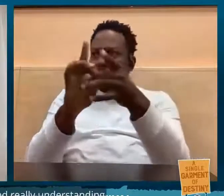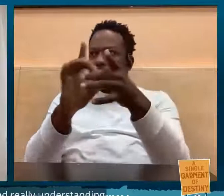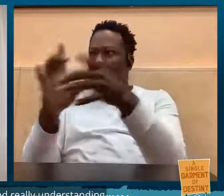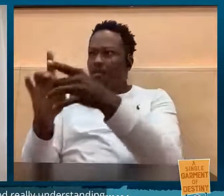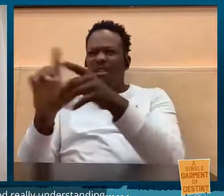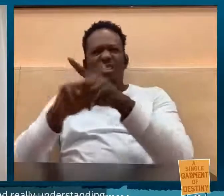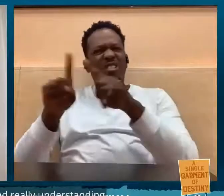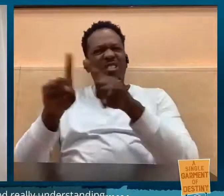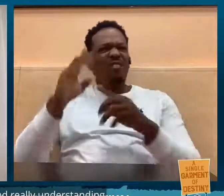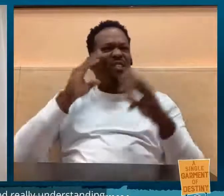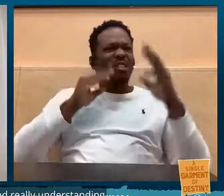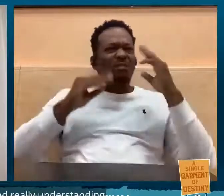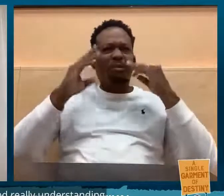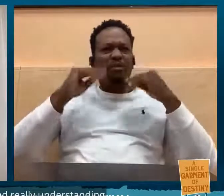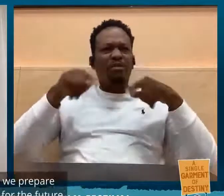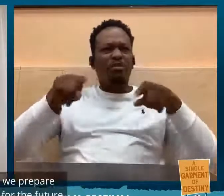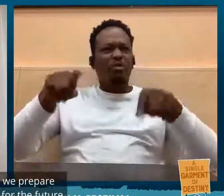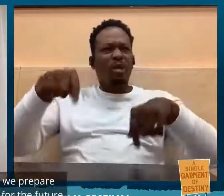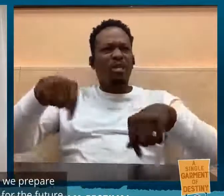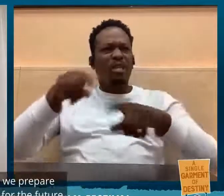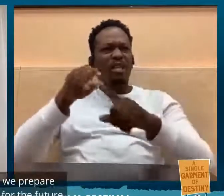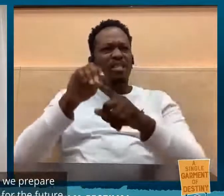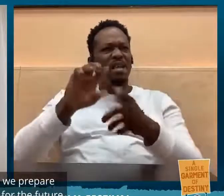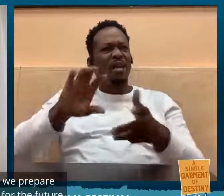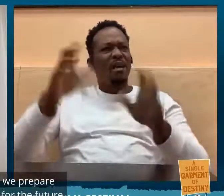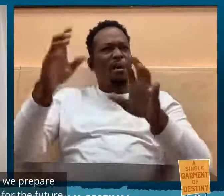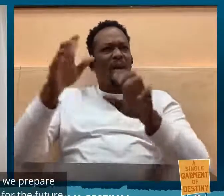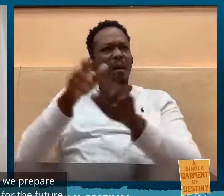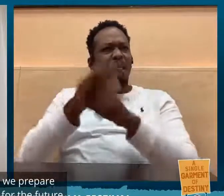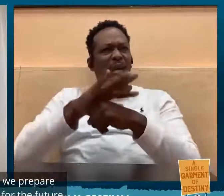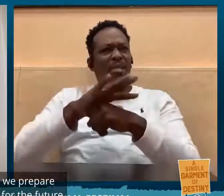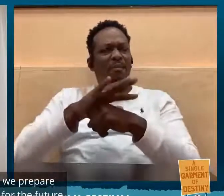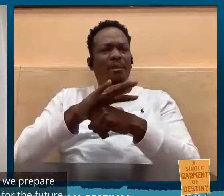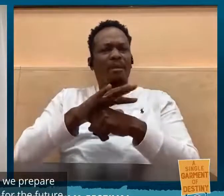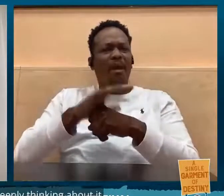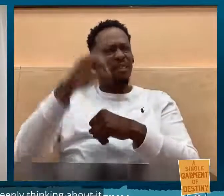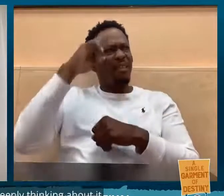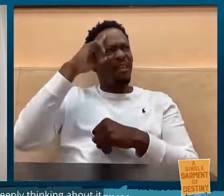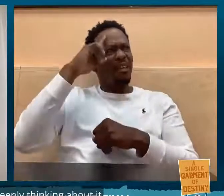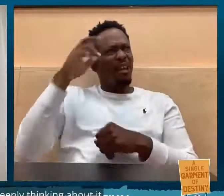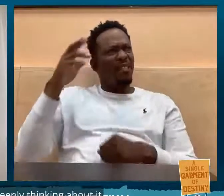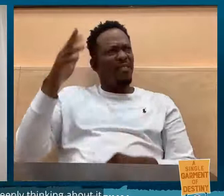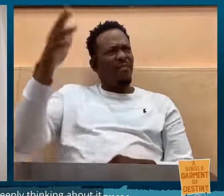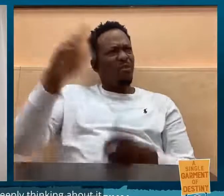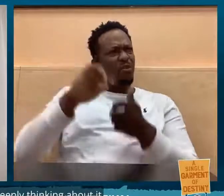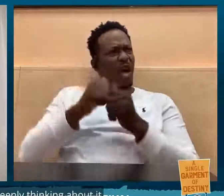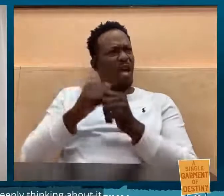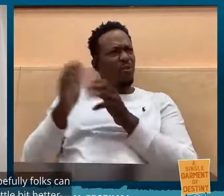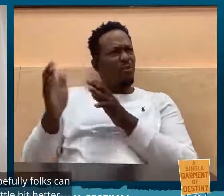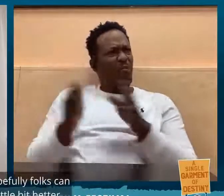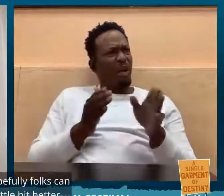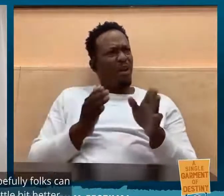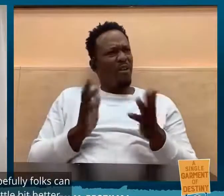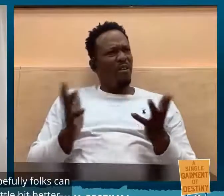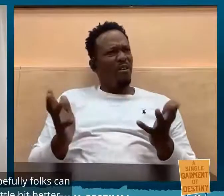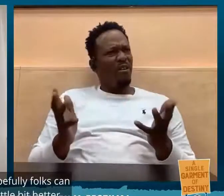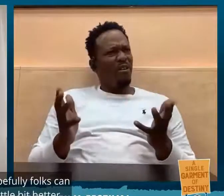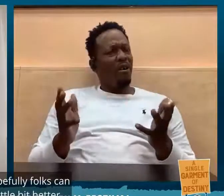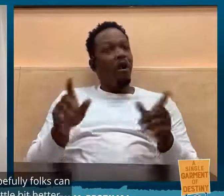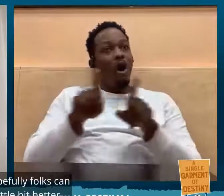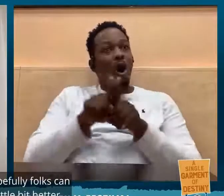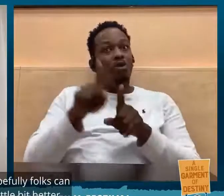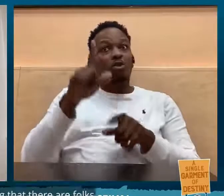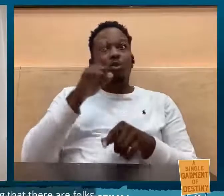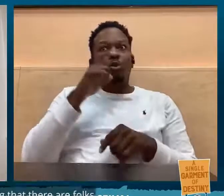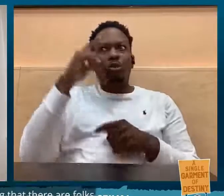in this pandemic and really understanding how do we prepare ourselves for the future and who's been deeply thinking about it so that hopefully folks can